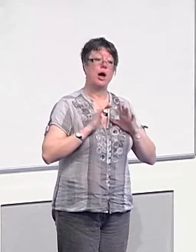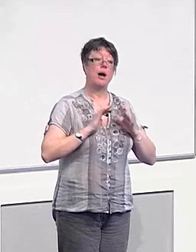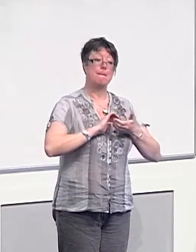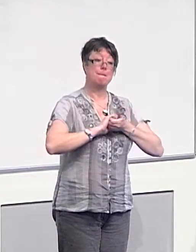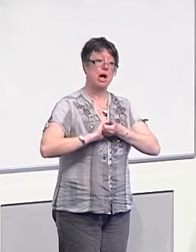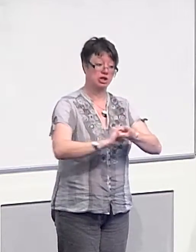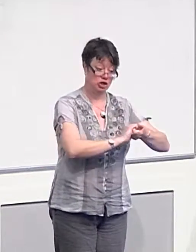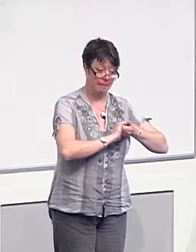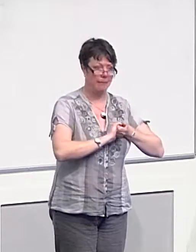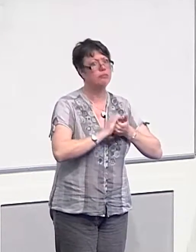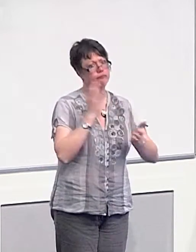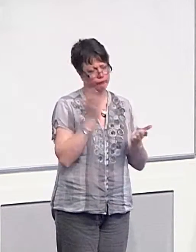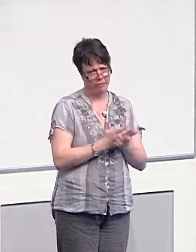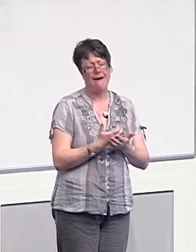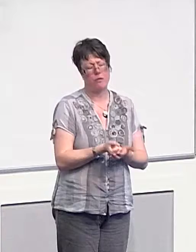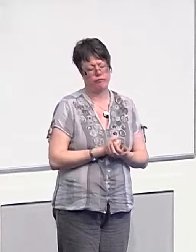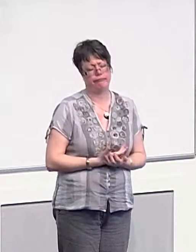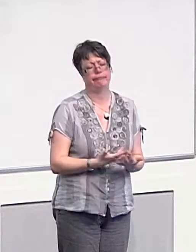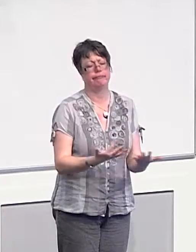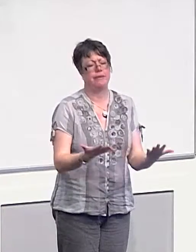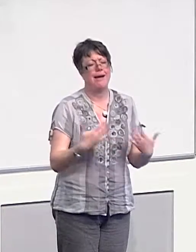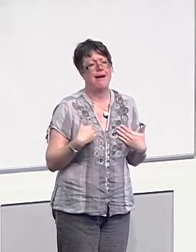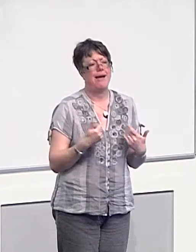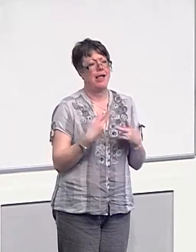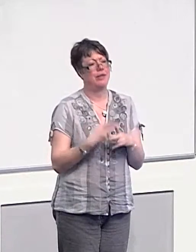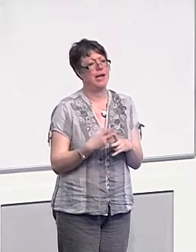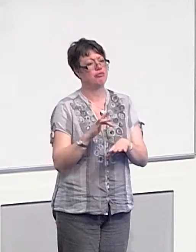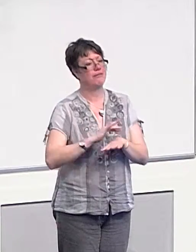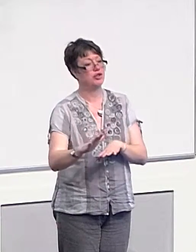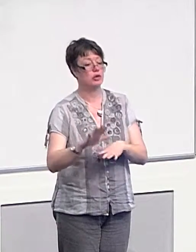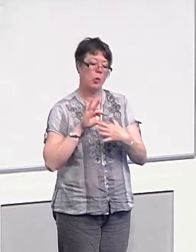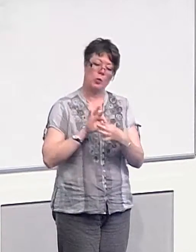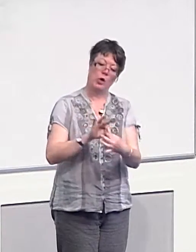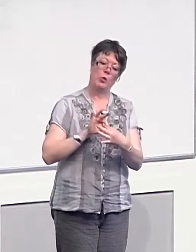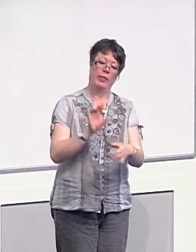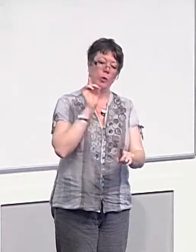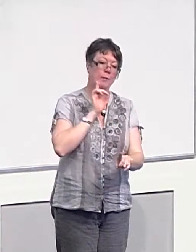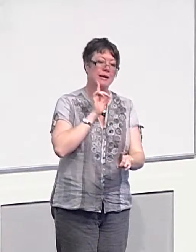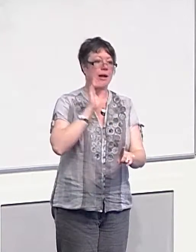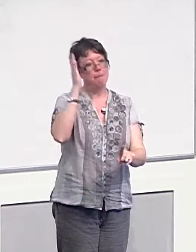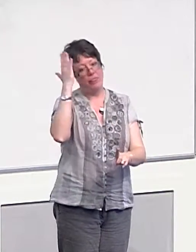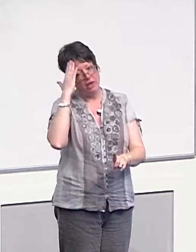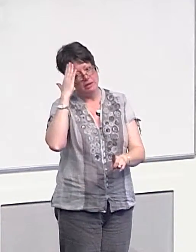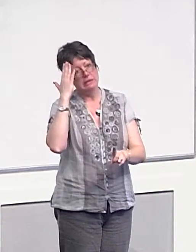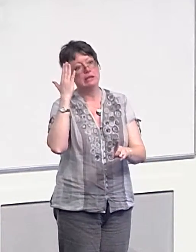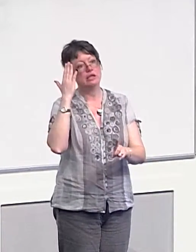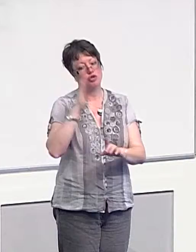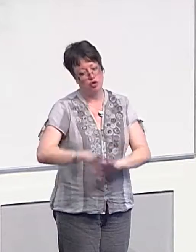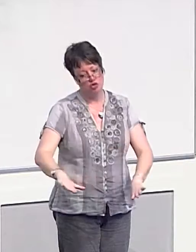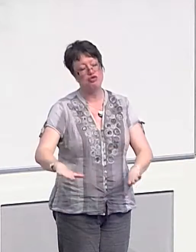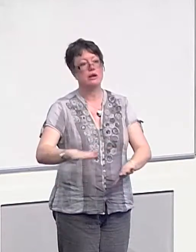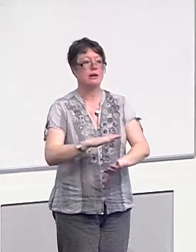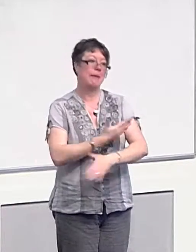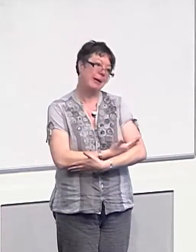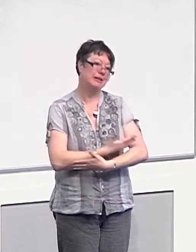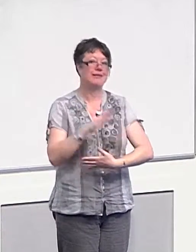healthcare professionals who work with women, children, mothers, and families, and they